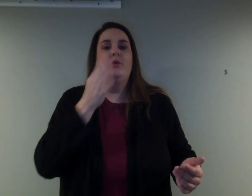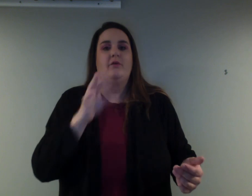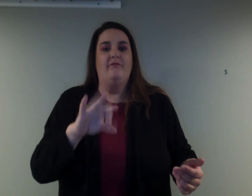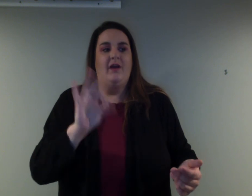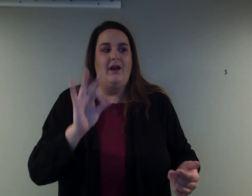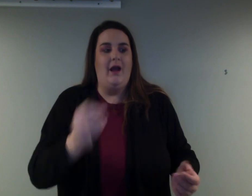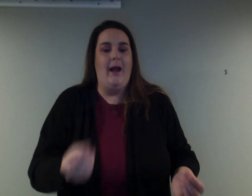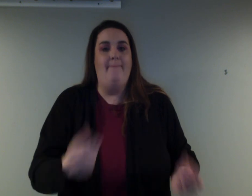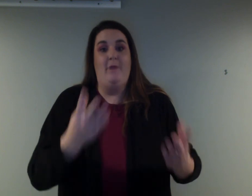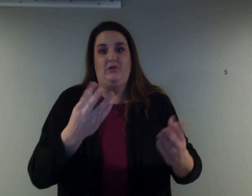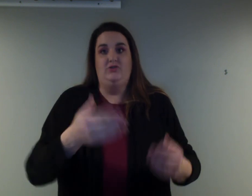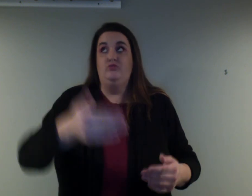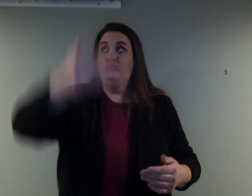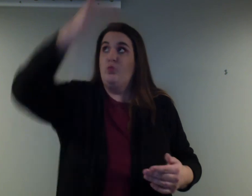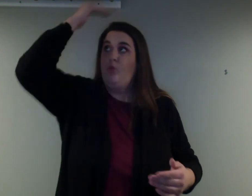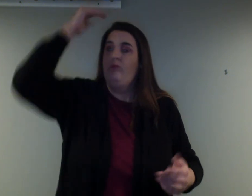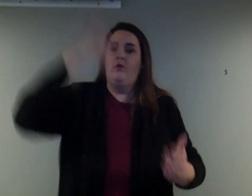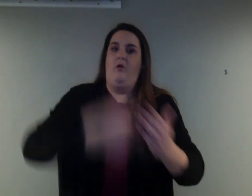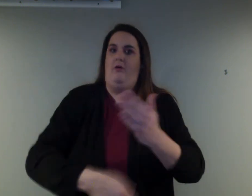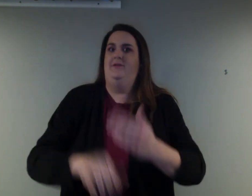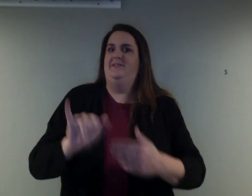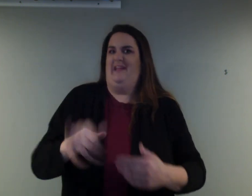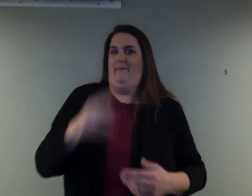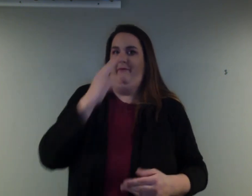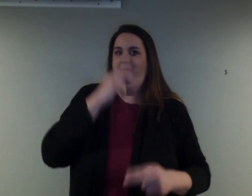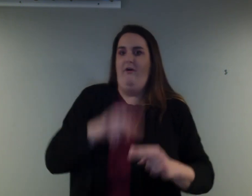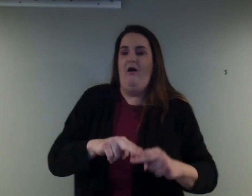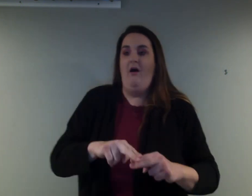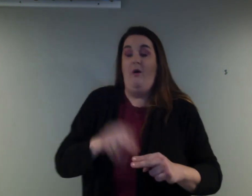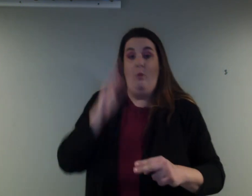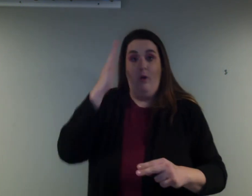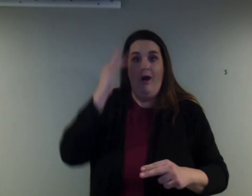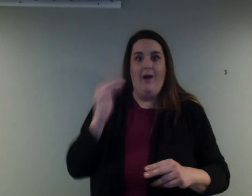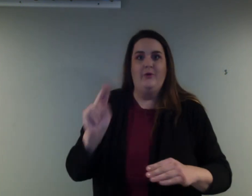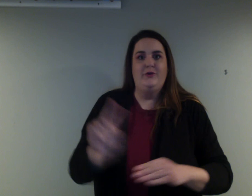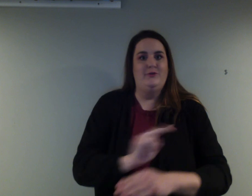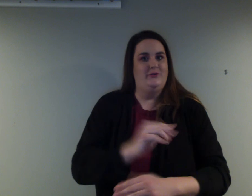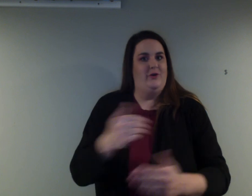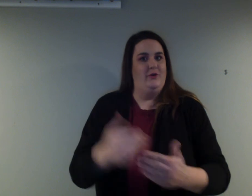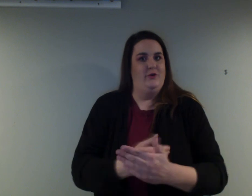cost, which will be fun because we'll use our new triangle formula.